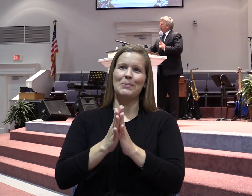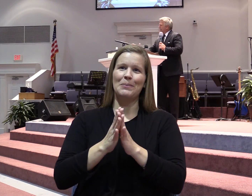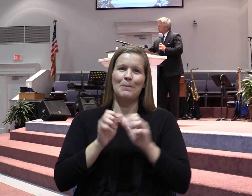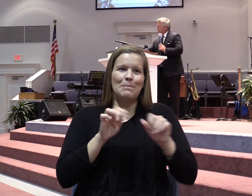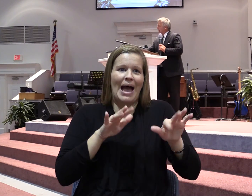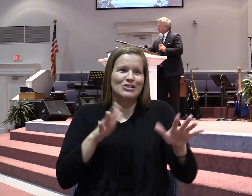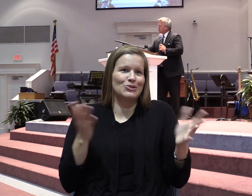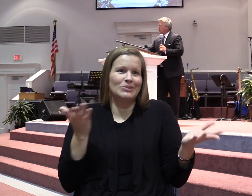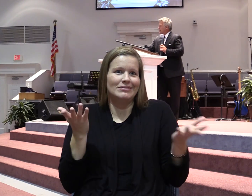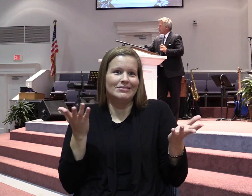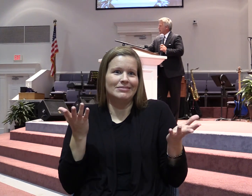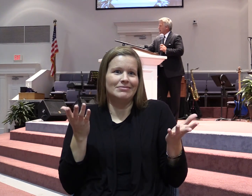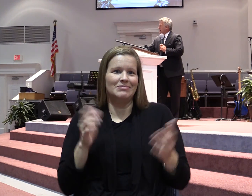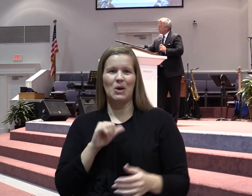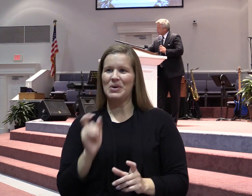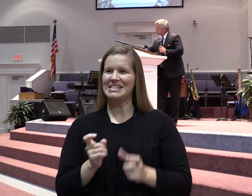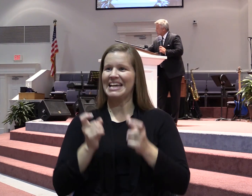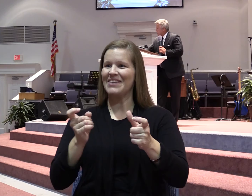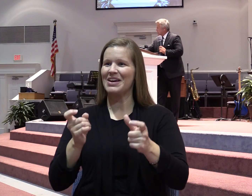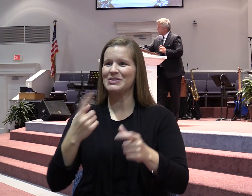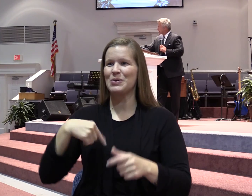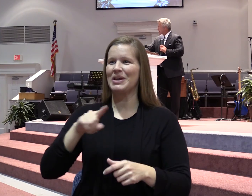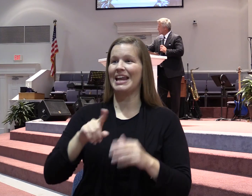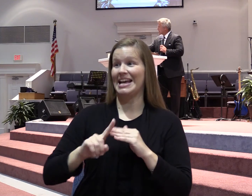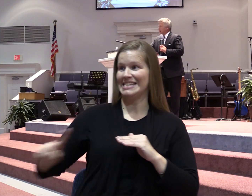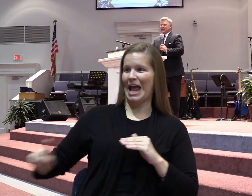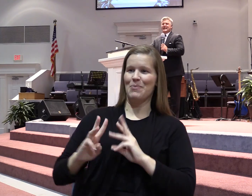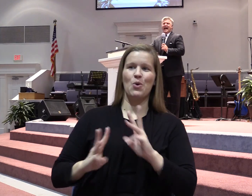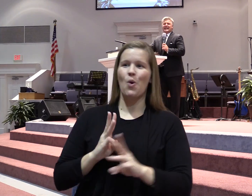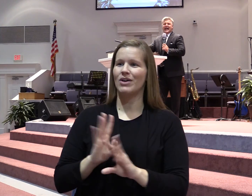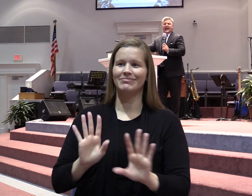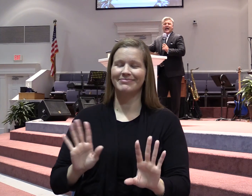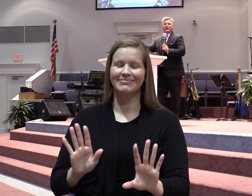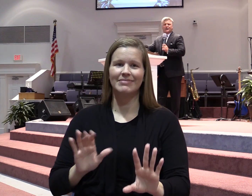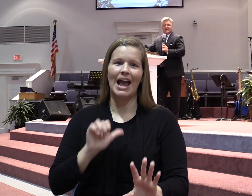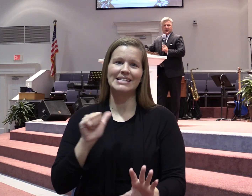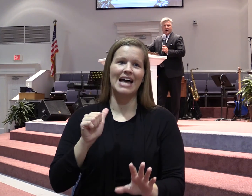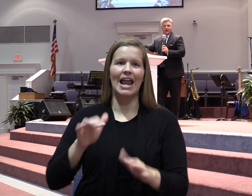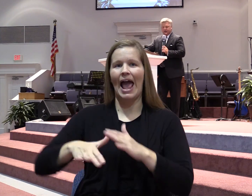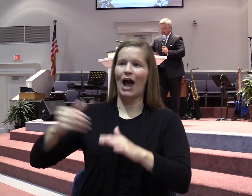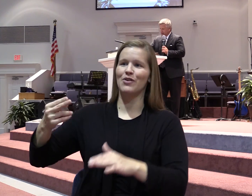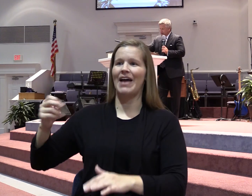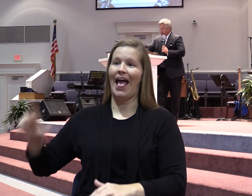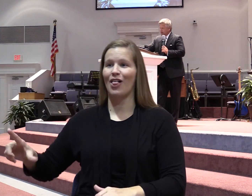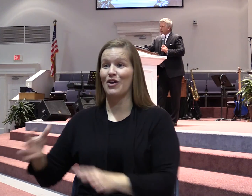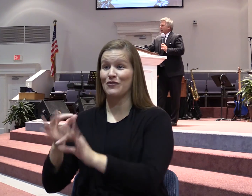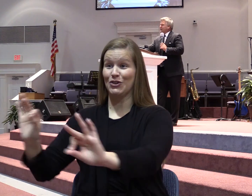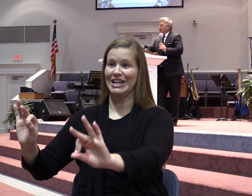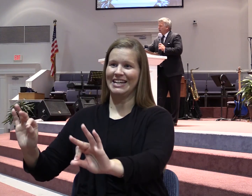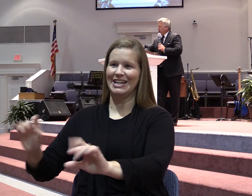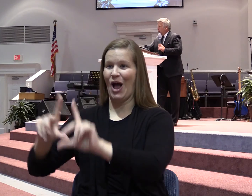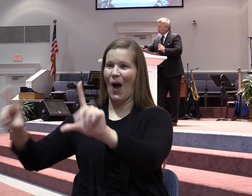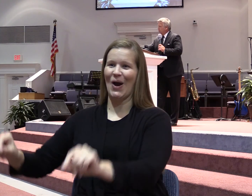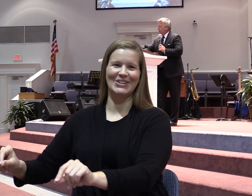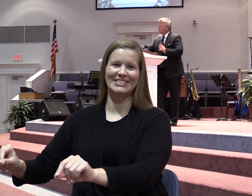It wasn't given us to escape the world. It's not a get out of hell free card. It's